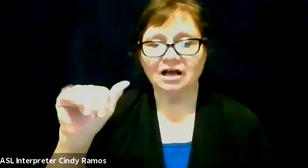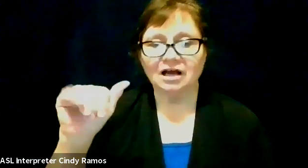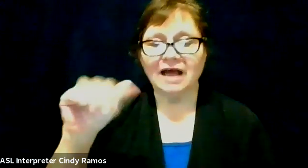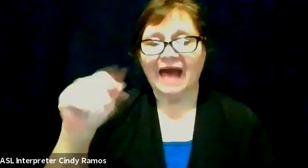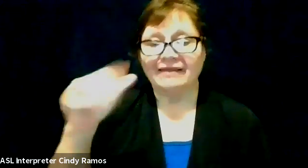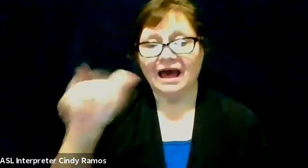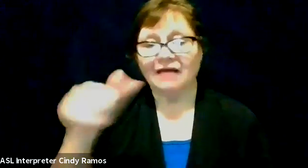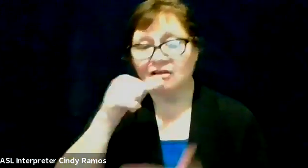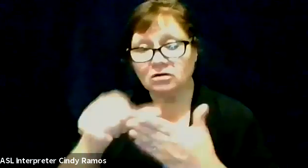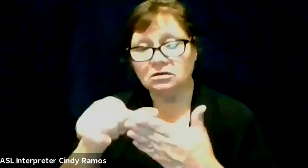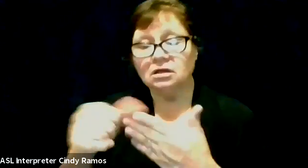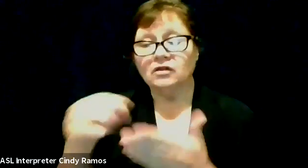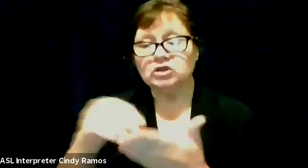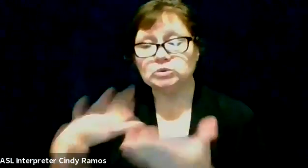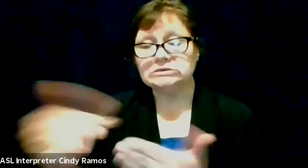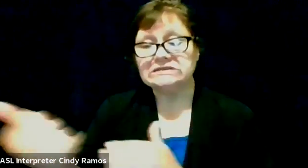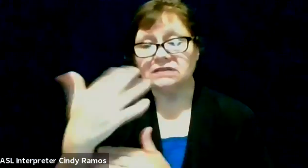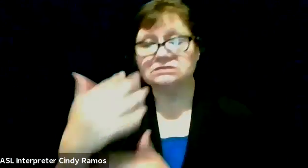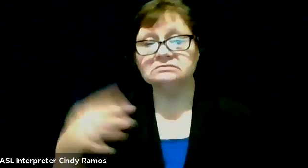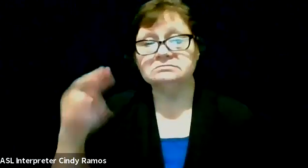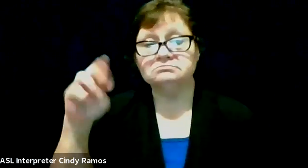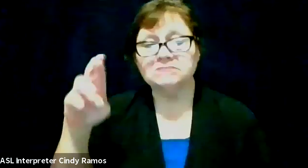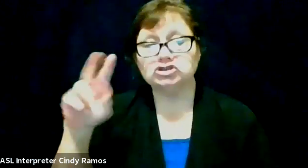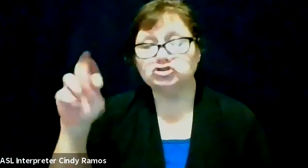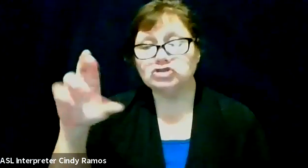week. Mr. Tran.